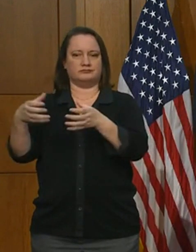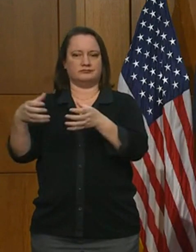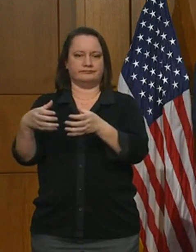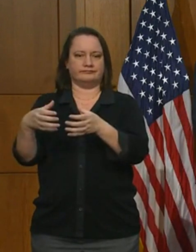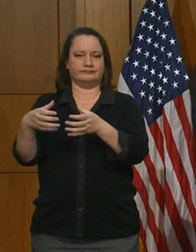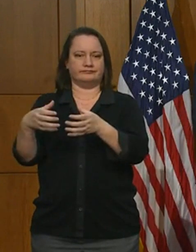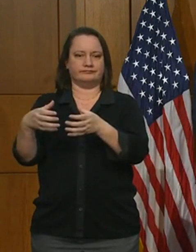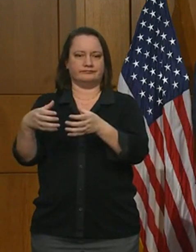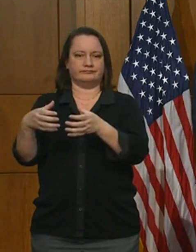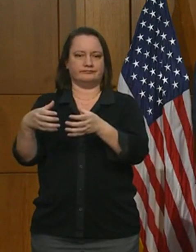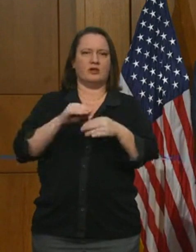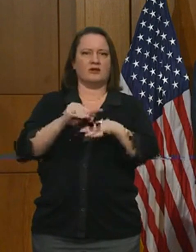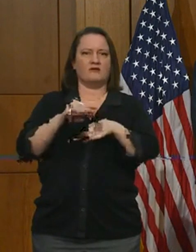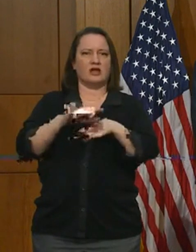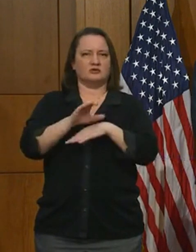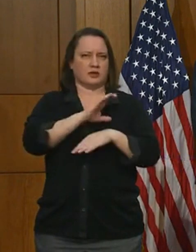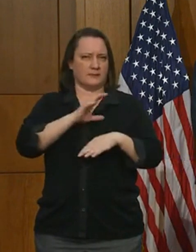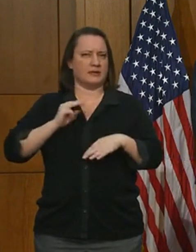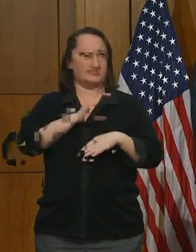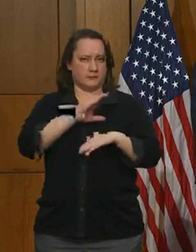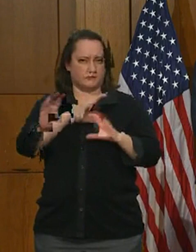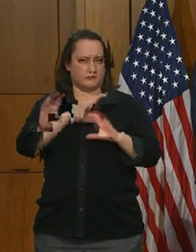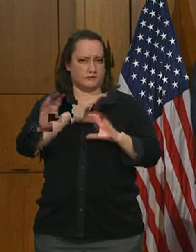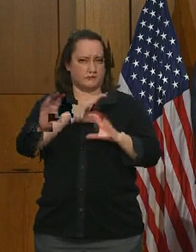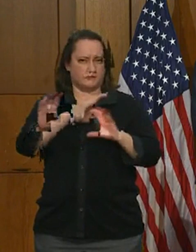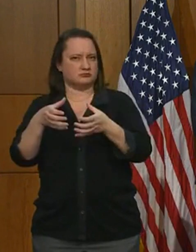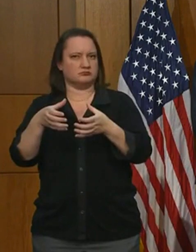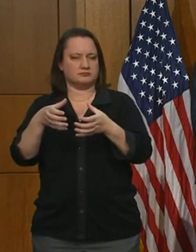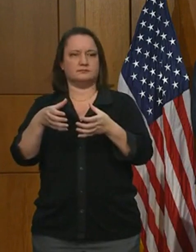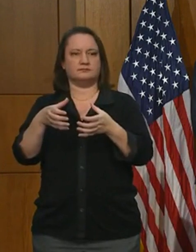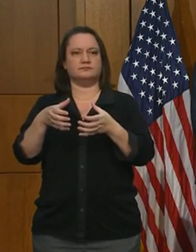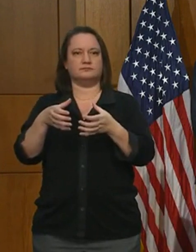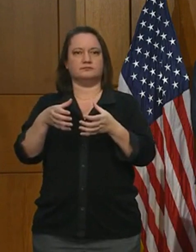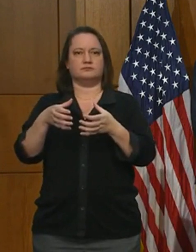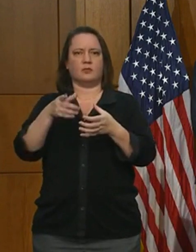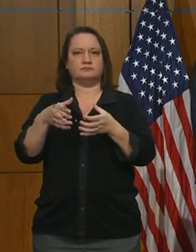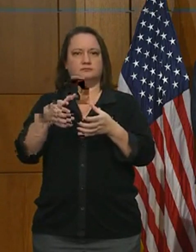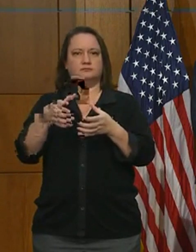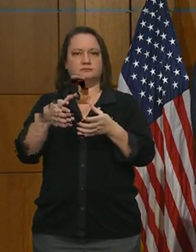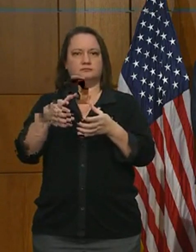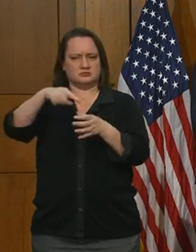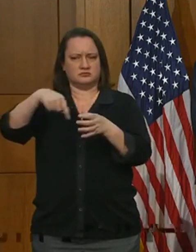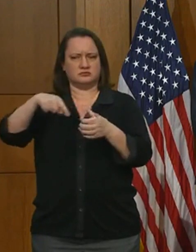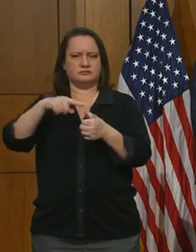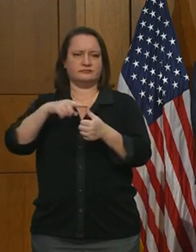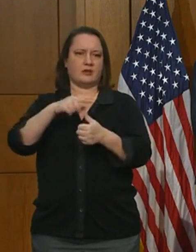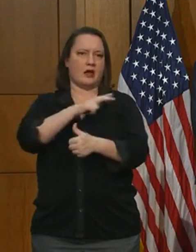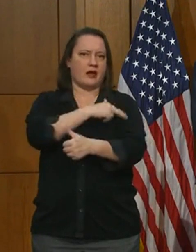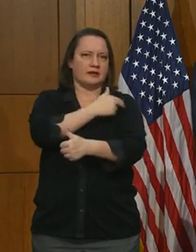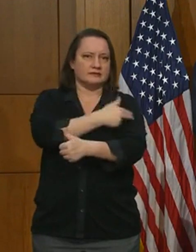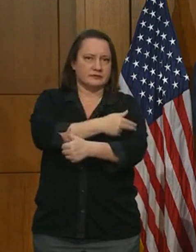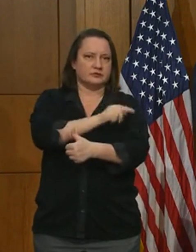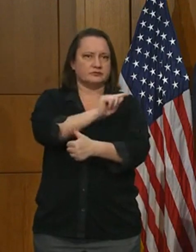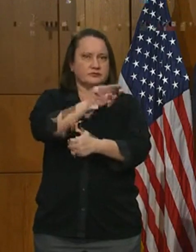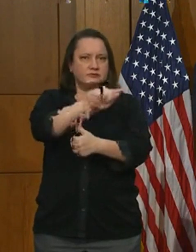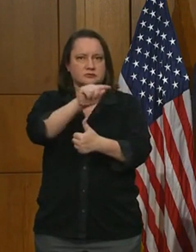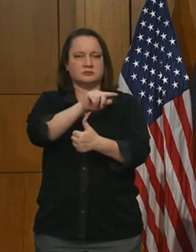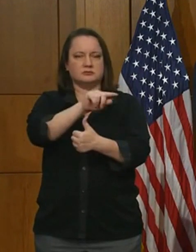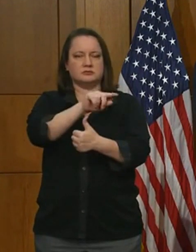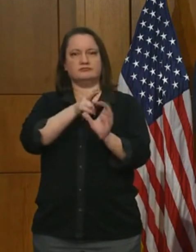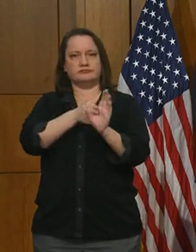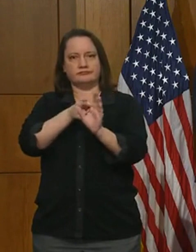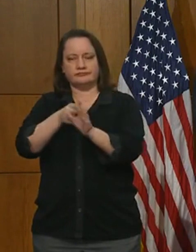a medical advisory committee, and that it comprises hospitals and